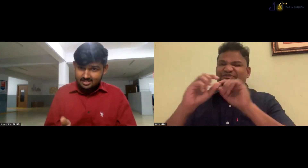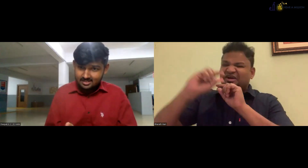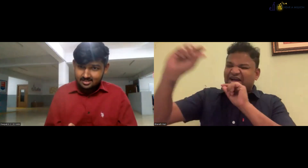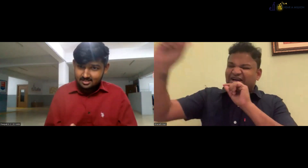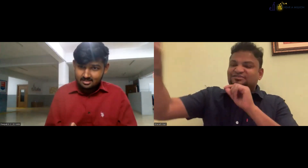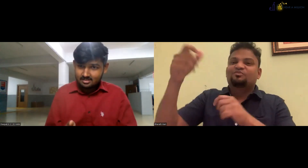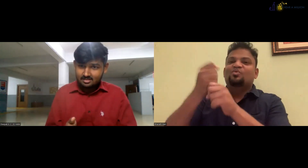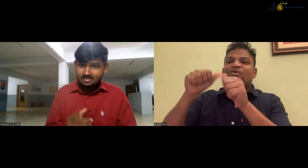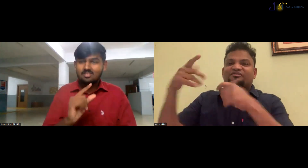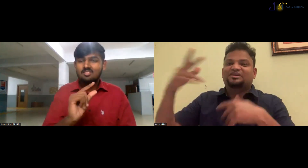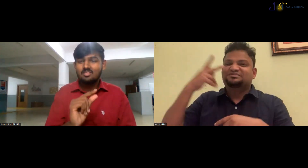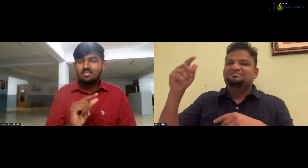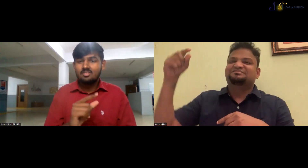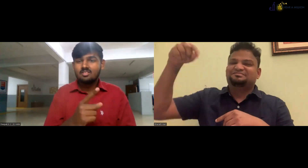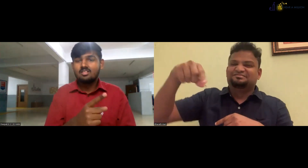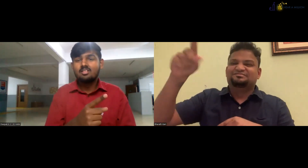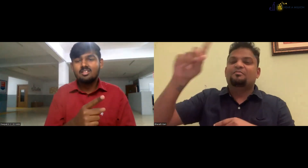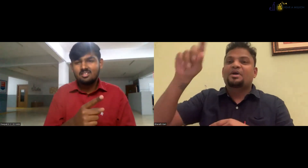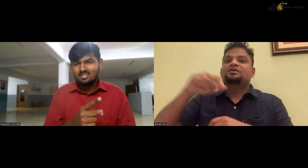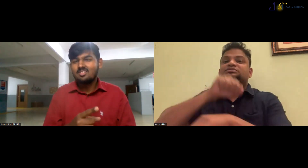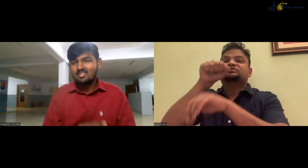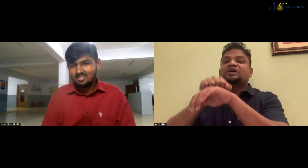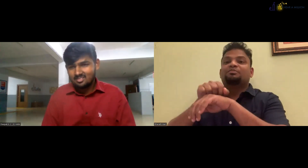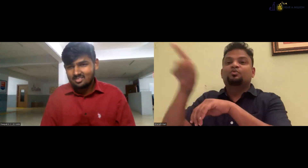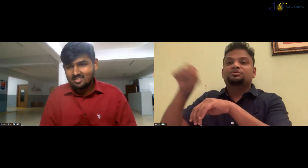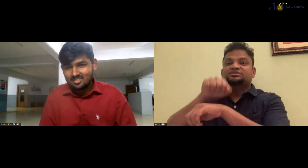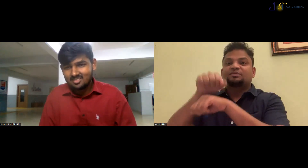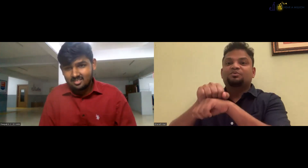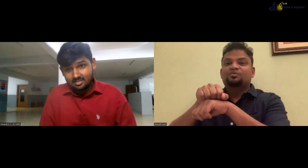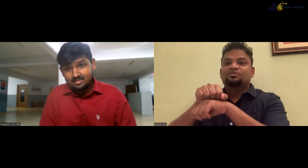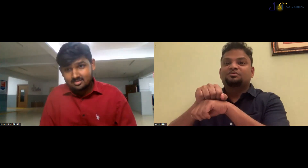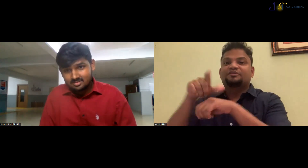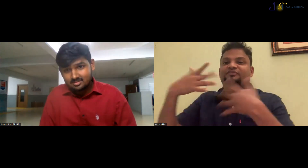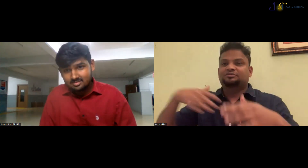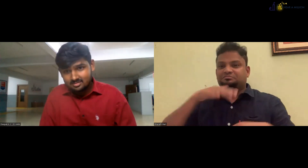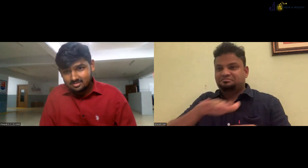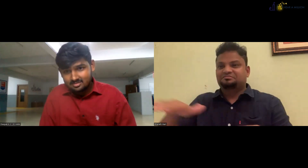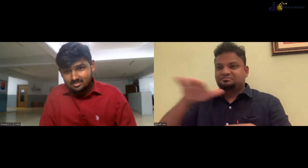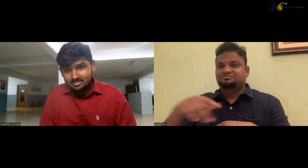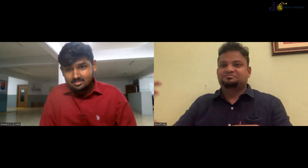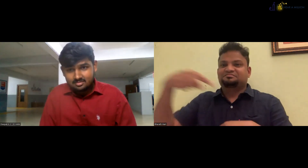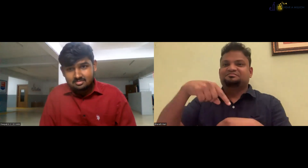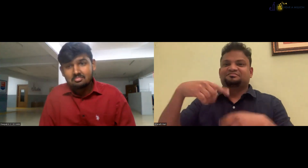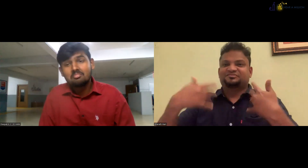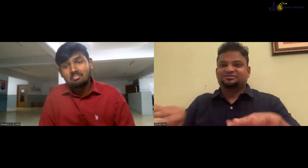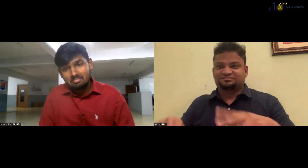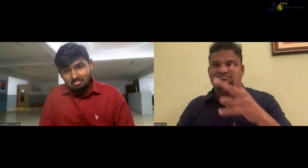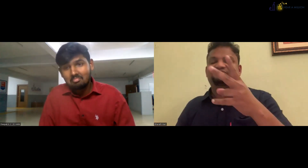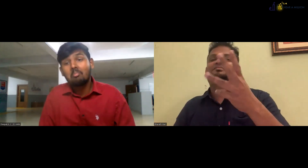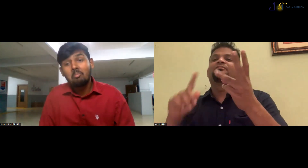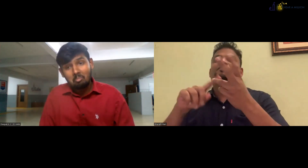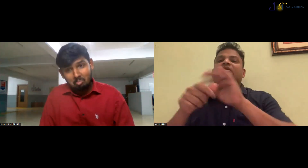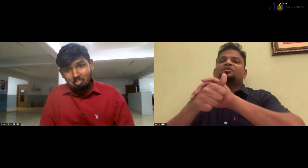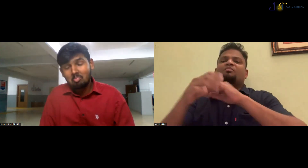Seahorse as well, yes. I saw the seahorse as well, but that was quite far away. So in Singapore, I went there as well,